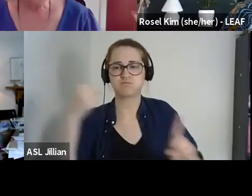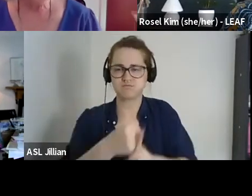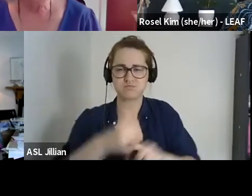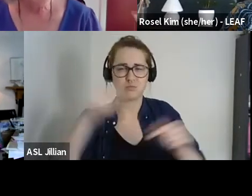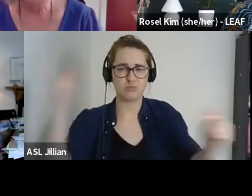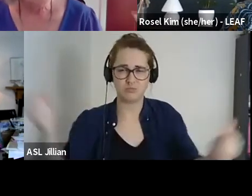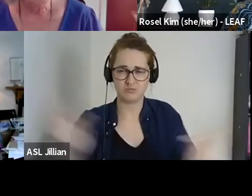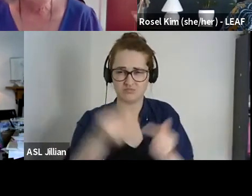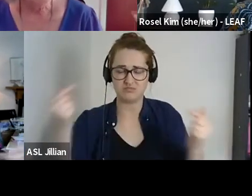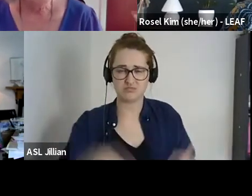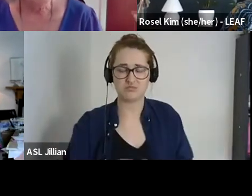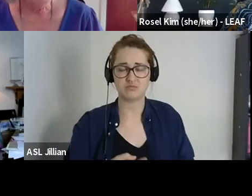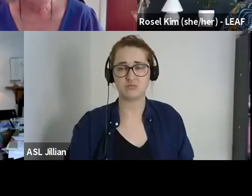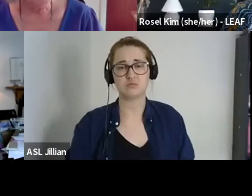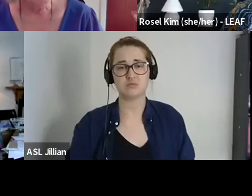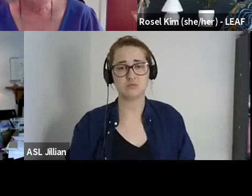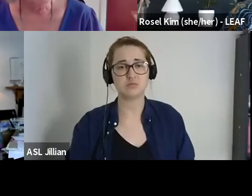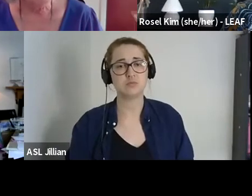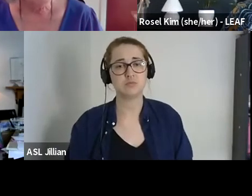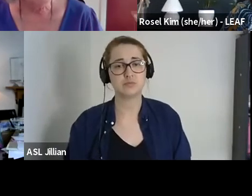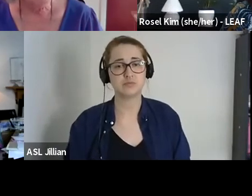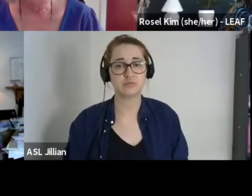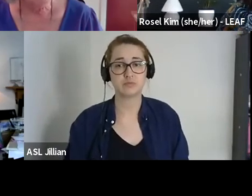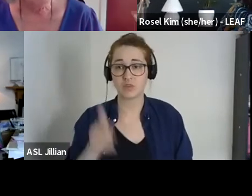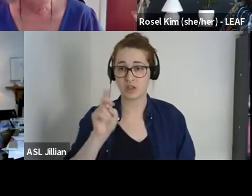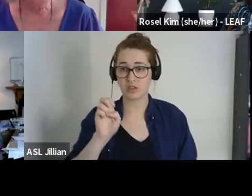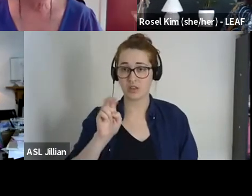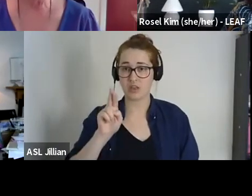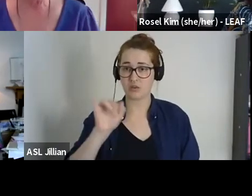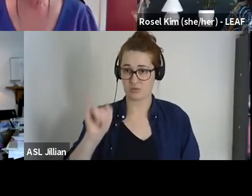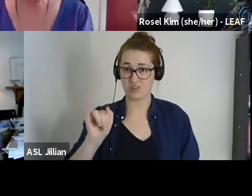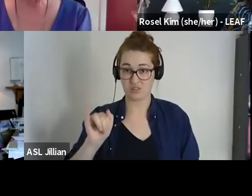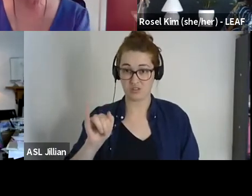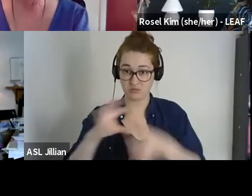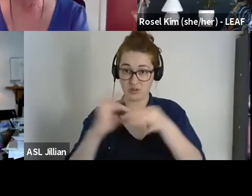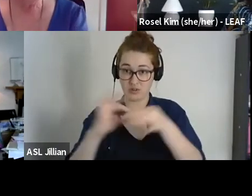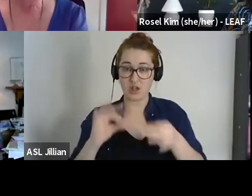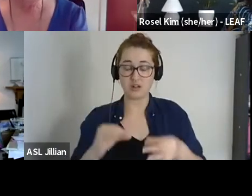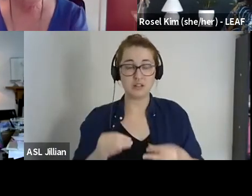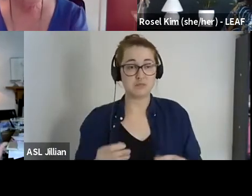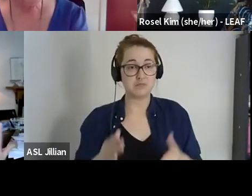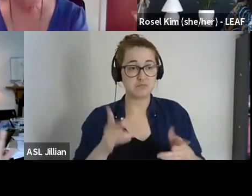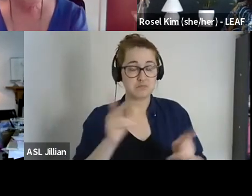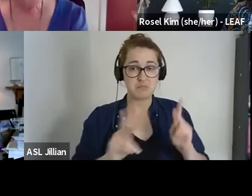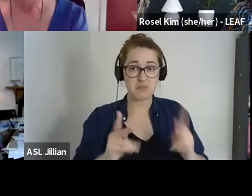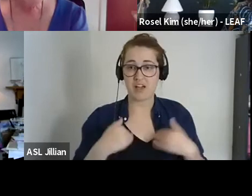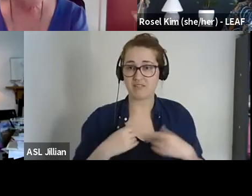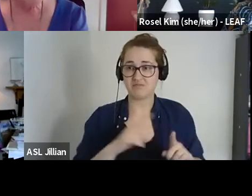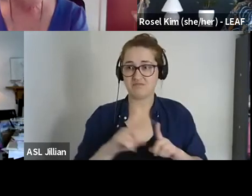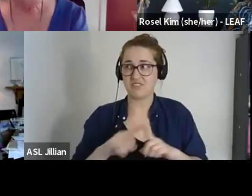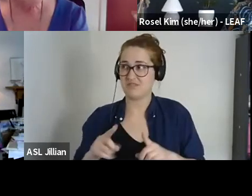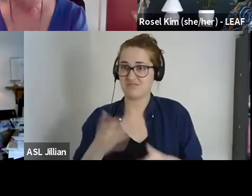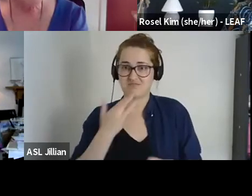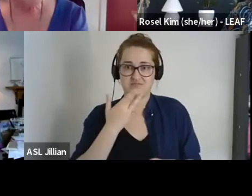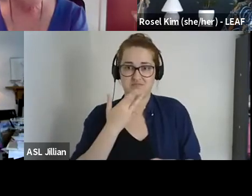individuals. And, as Carrie pointed out, people have different ways of identifying themselves and which part of that person